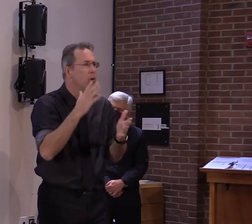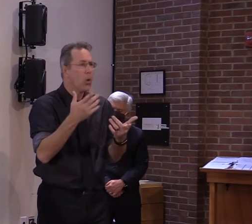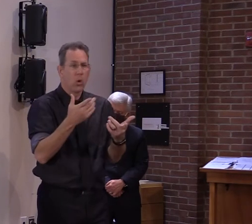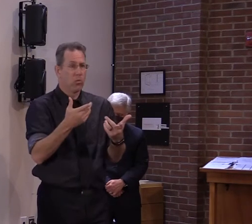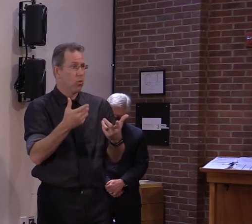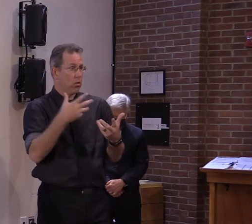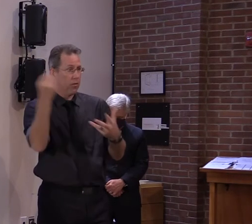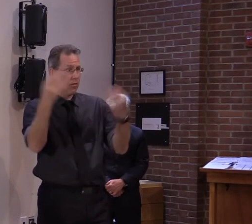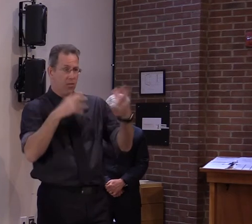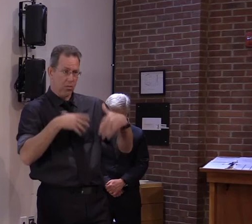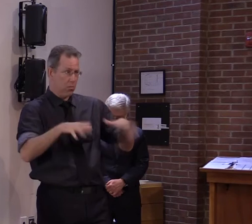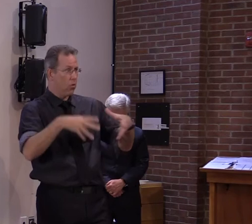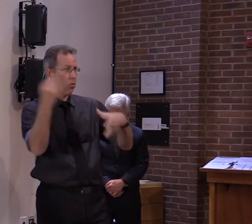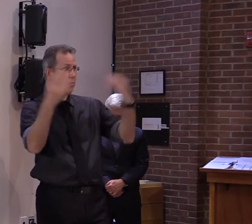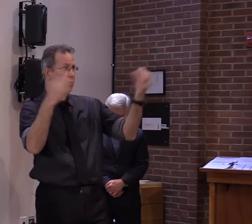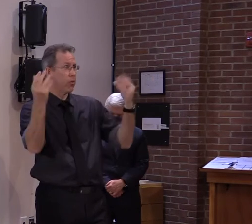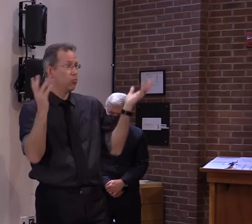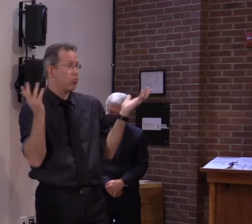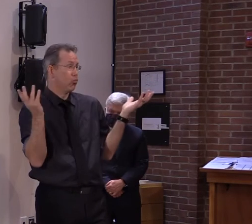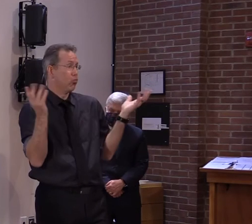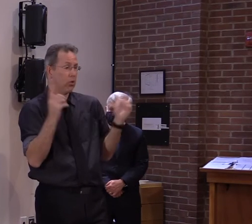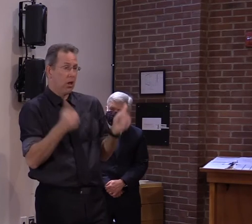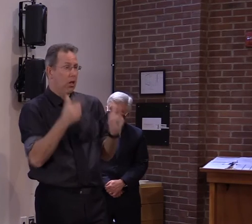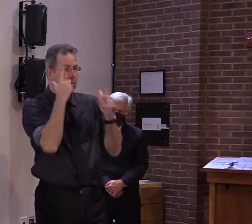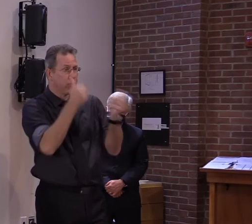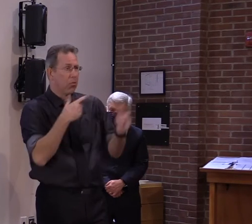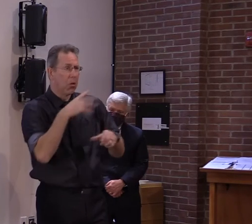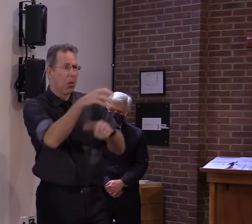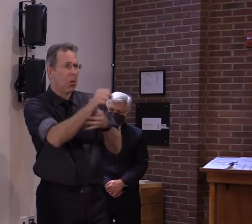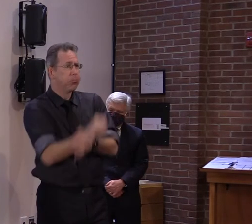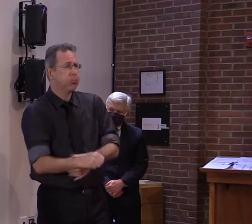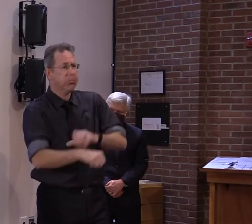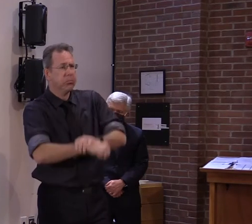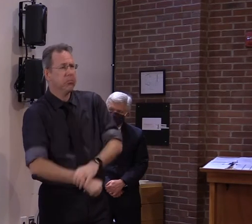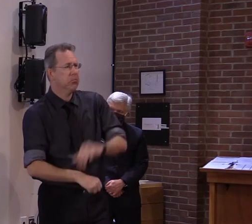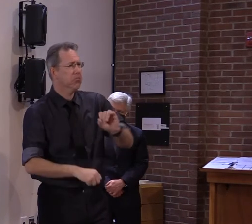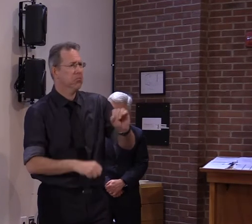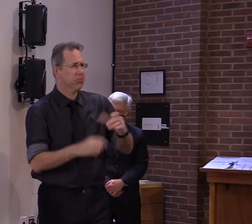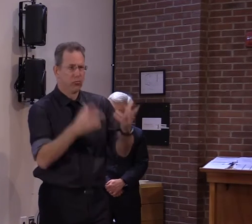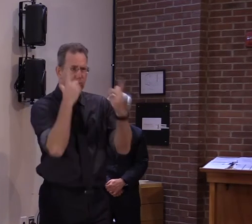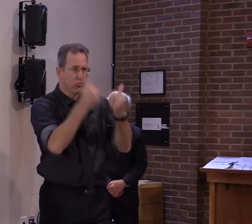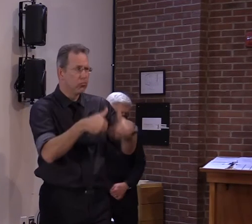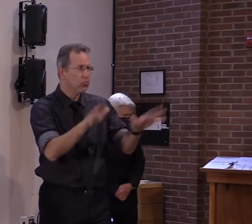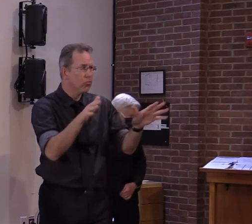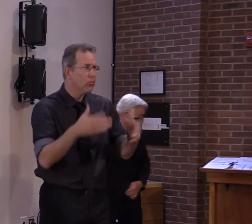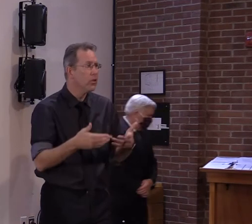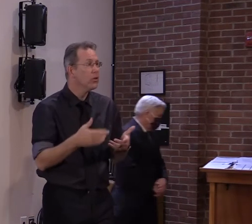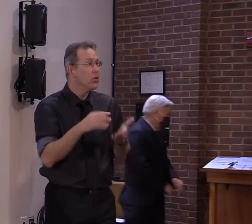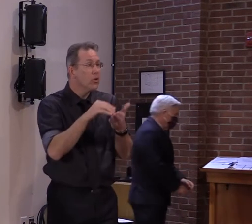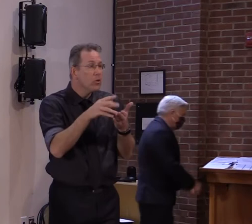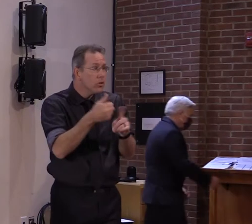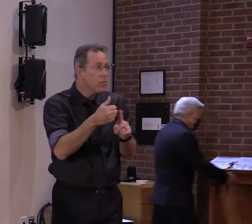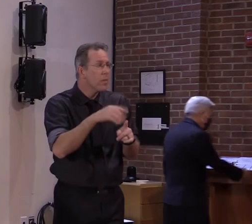continue to also make sure that students are tested within 48 hours of their departure.